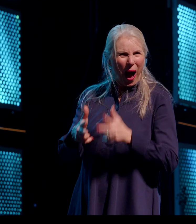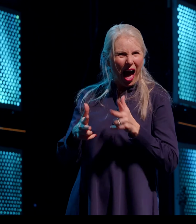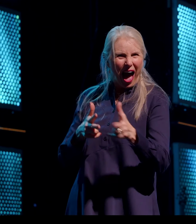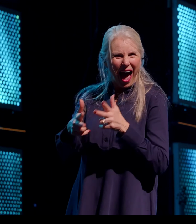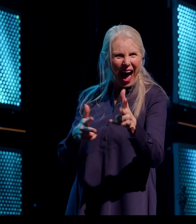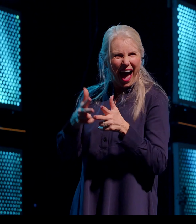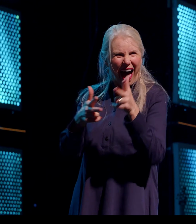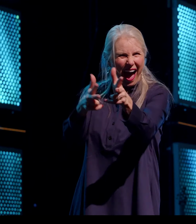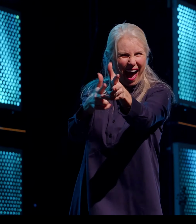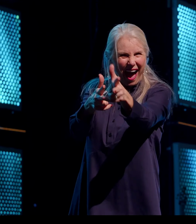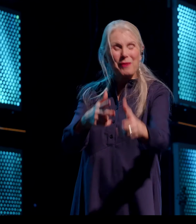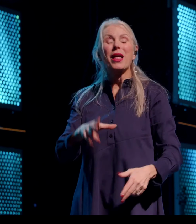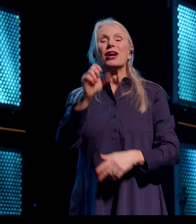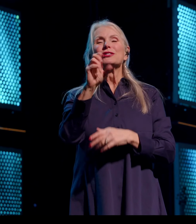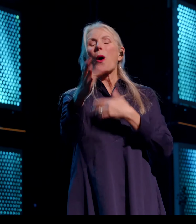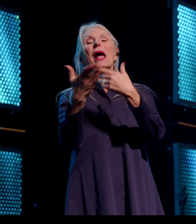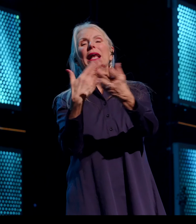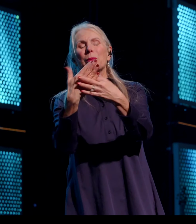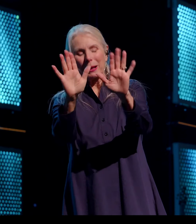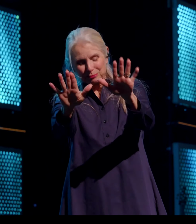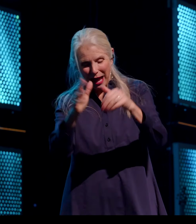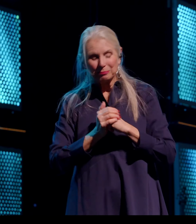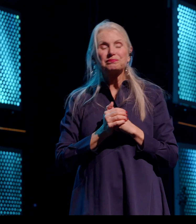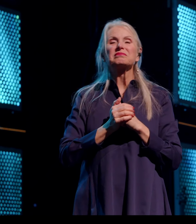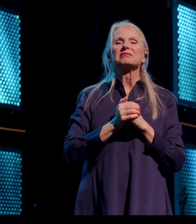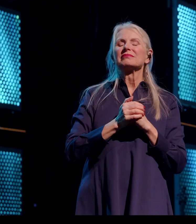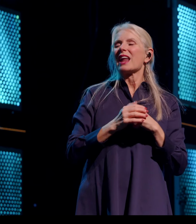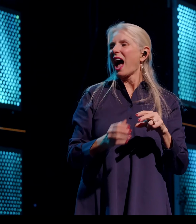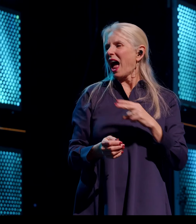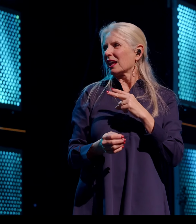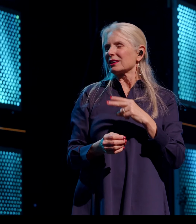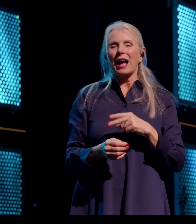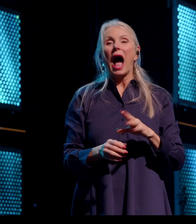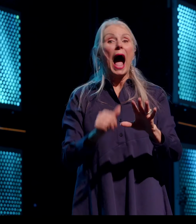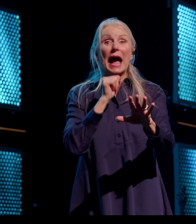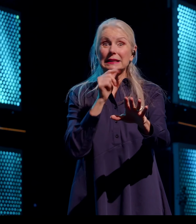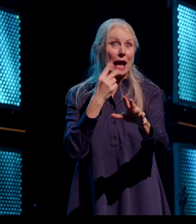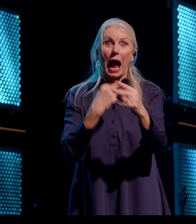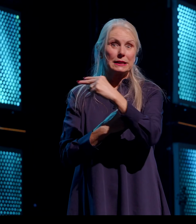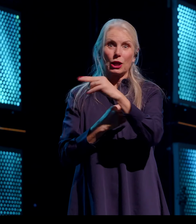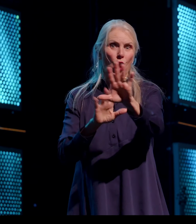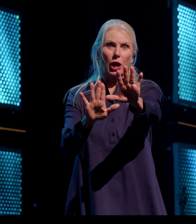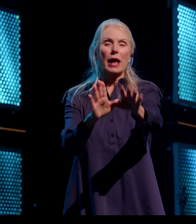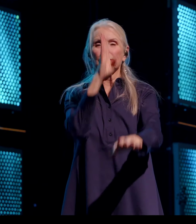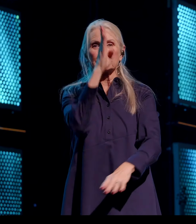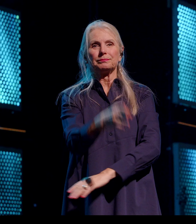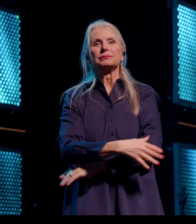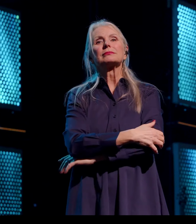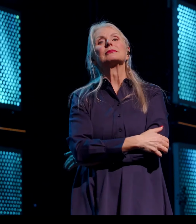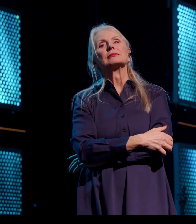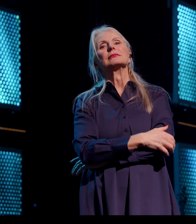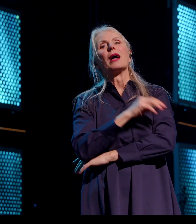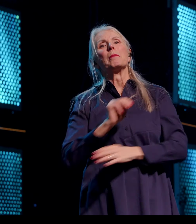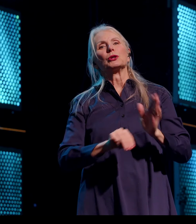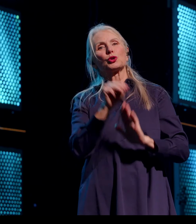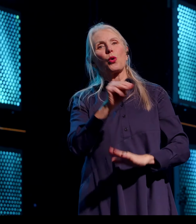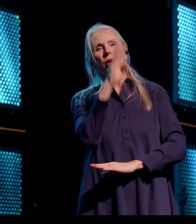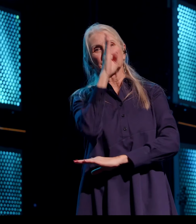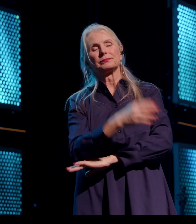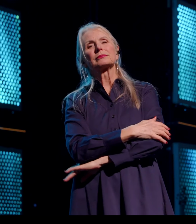story. So we go by. I wanted to look, you know, just like, yeah, but I didn't look. I was mature, kept my face